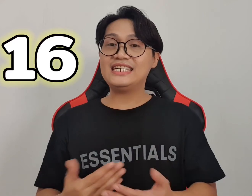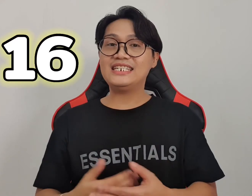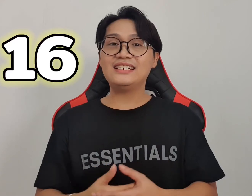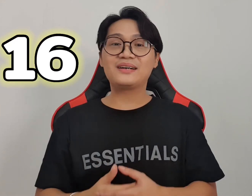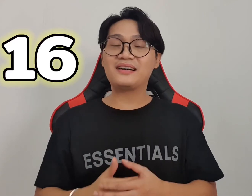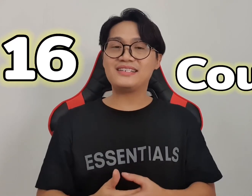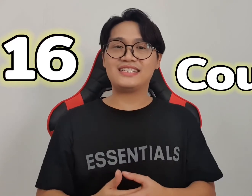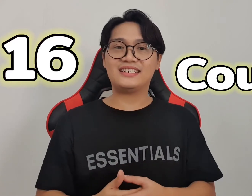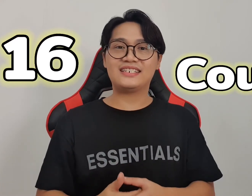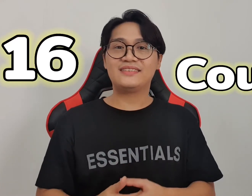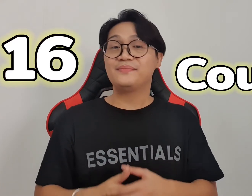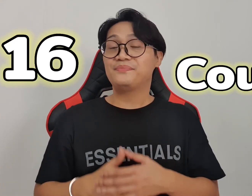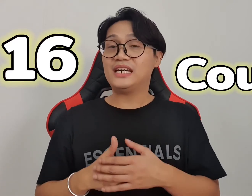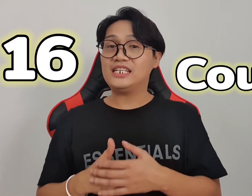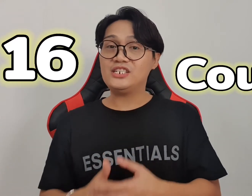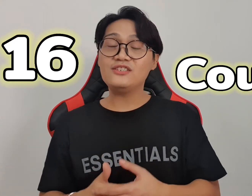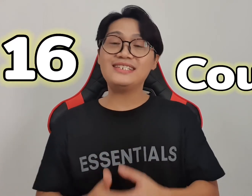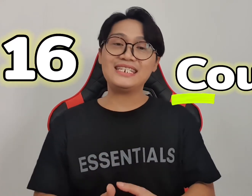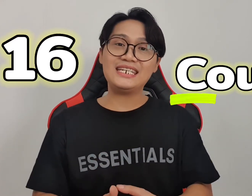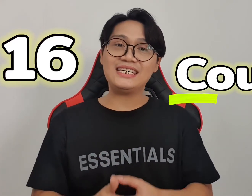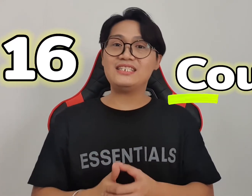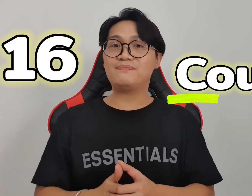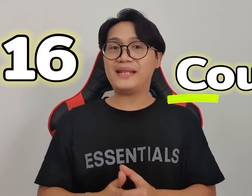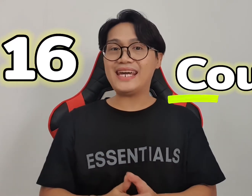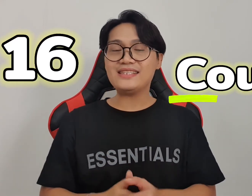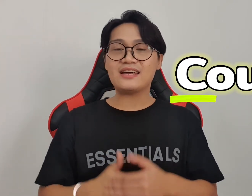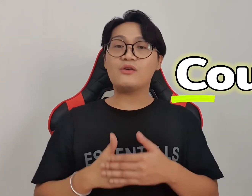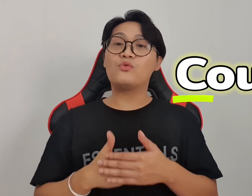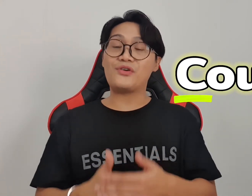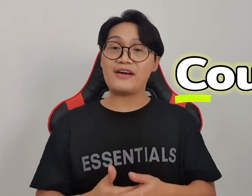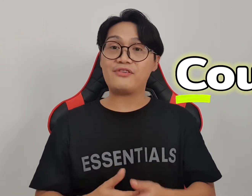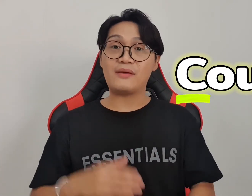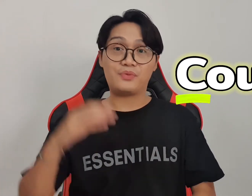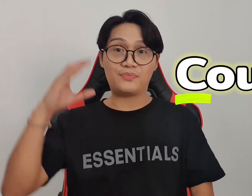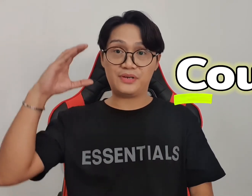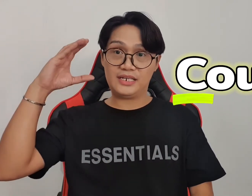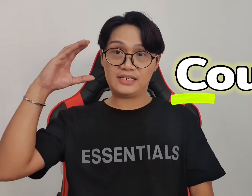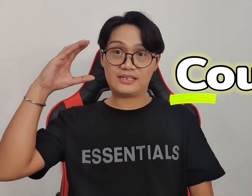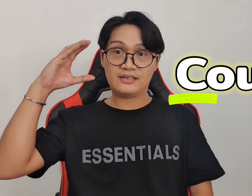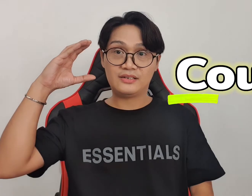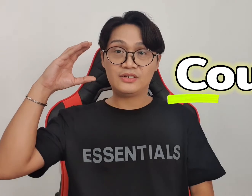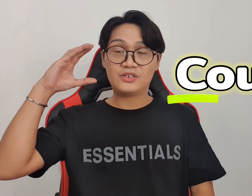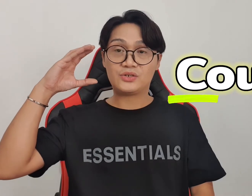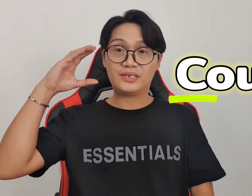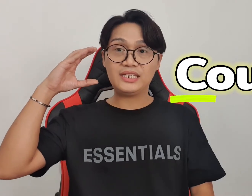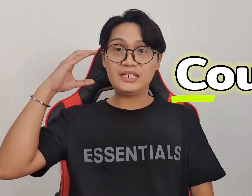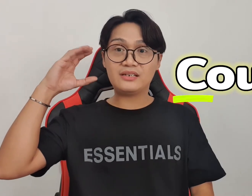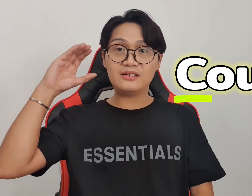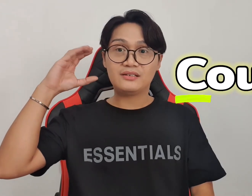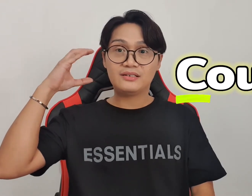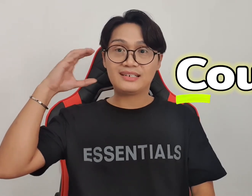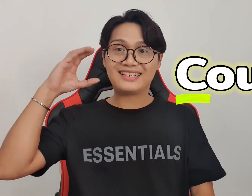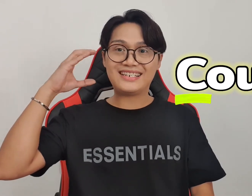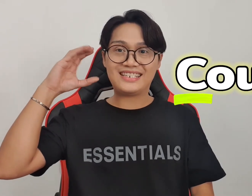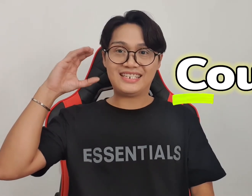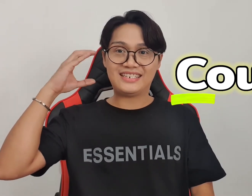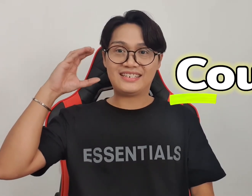16, cousin. The initial C is placed wherever appropriate. So here, cousin.